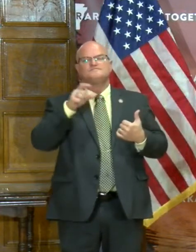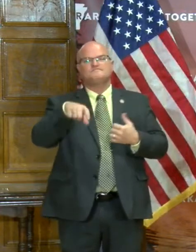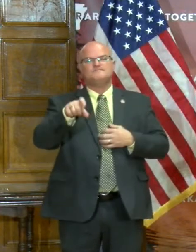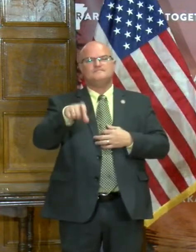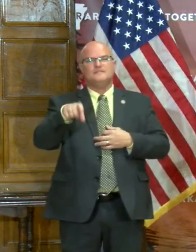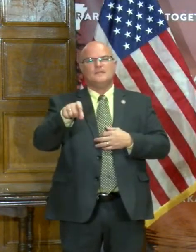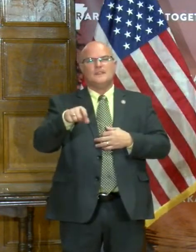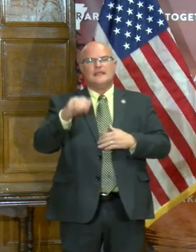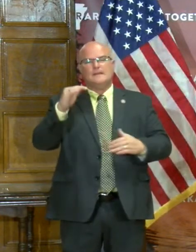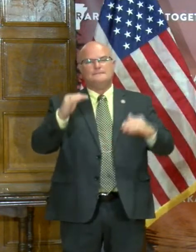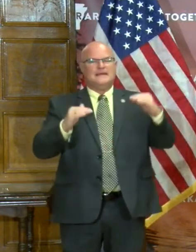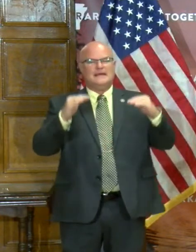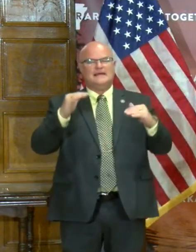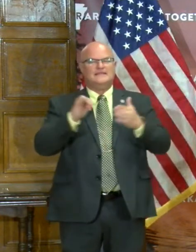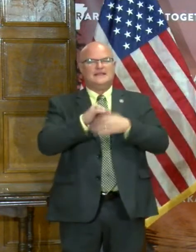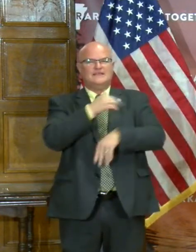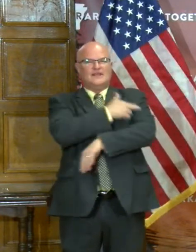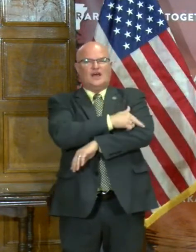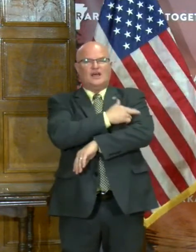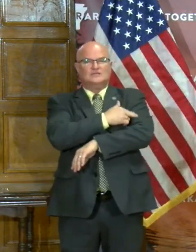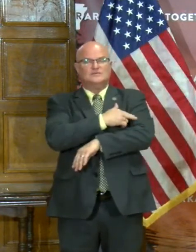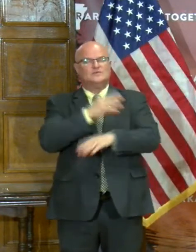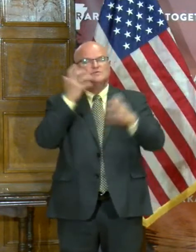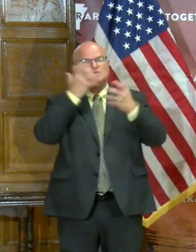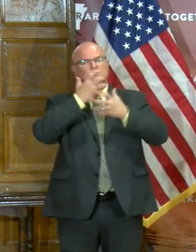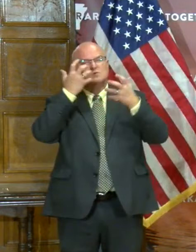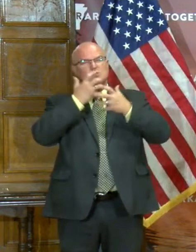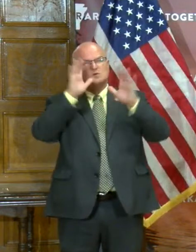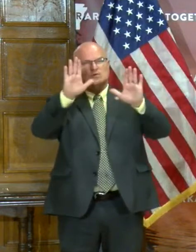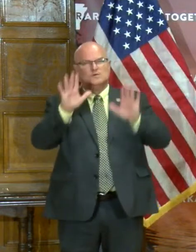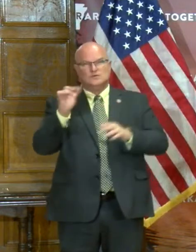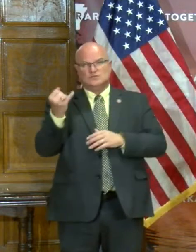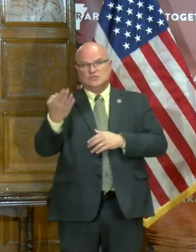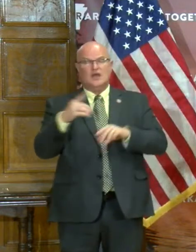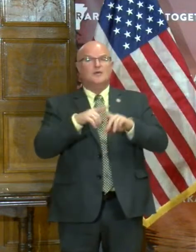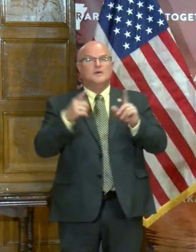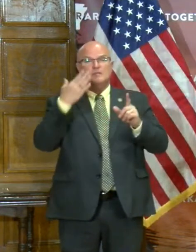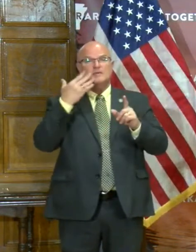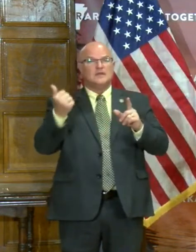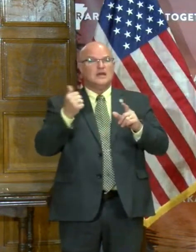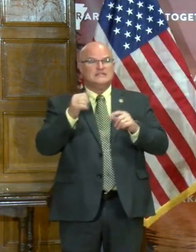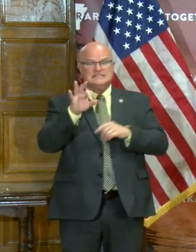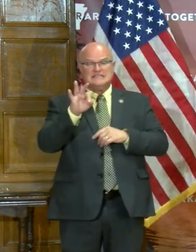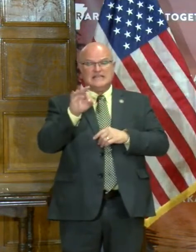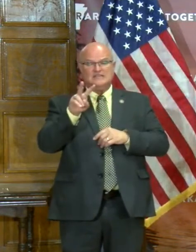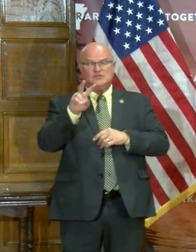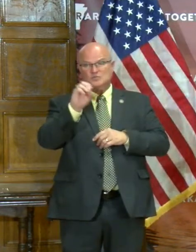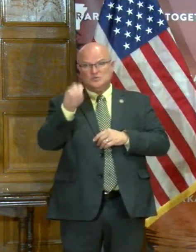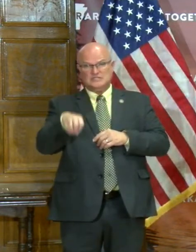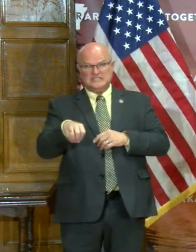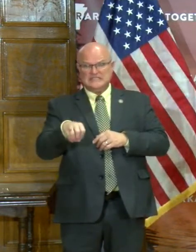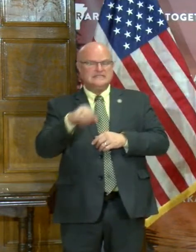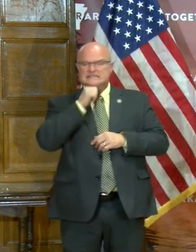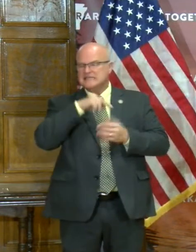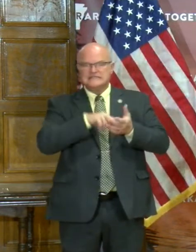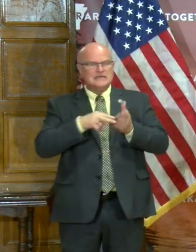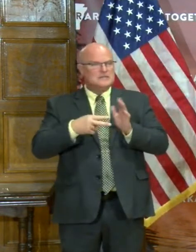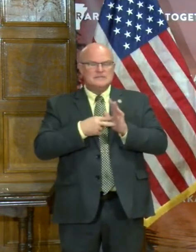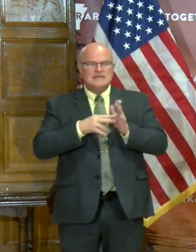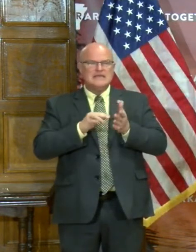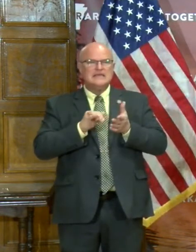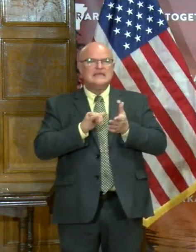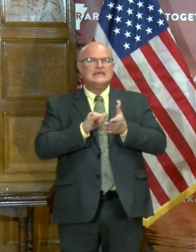to balance that. The hospitals are doing an incredible job there, but just because it's at 92% does not mean